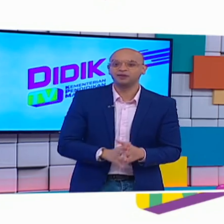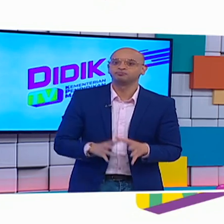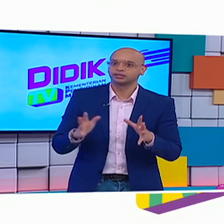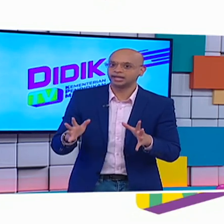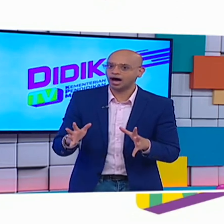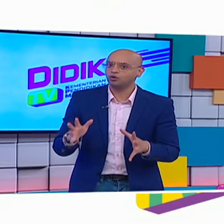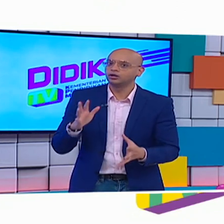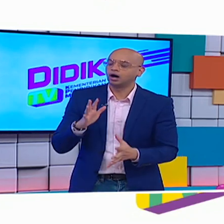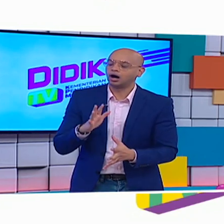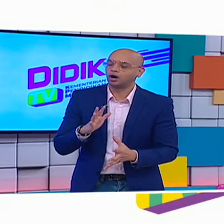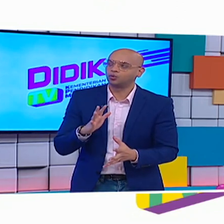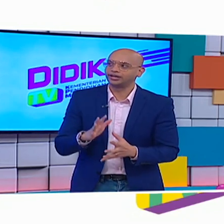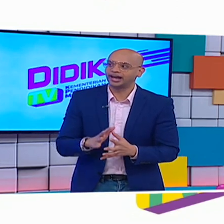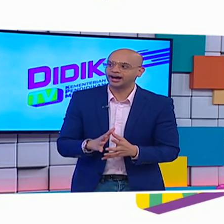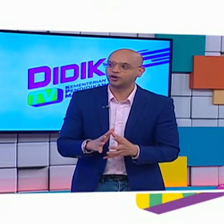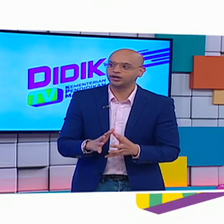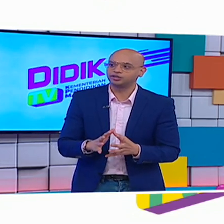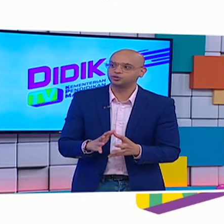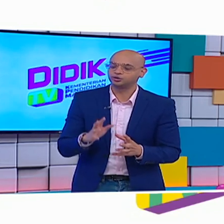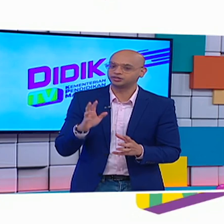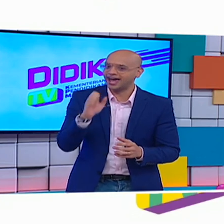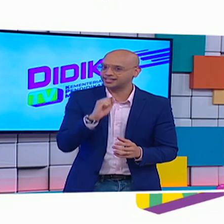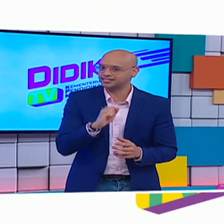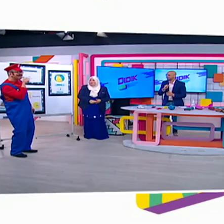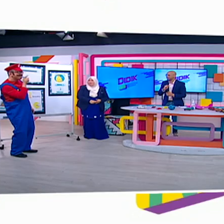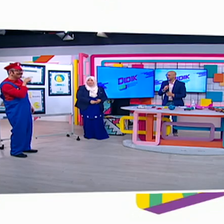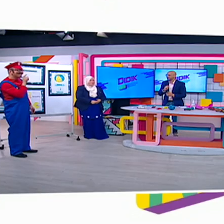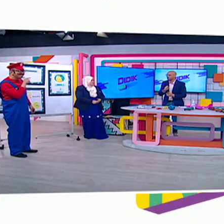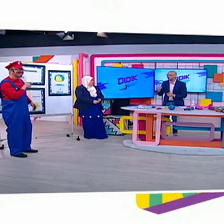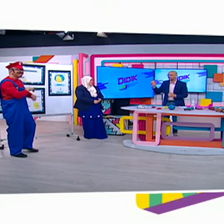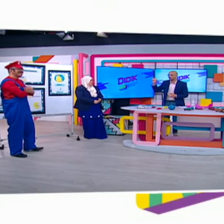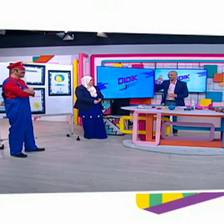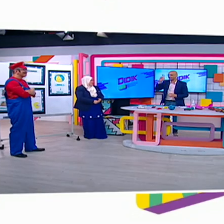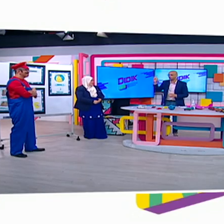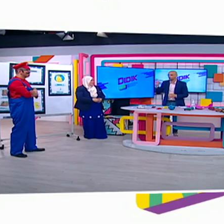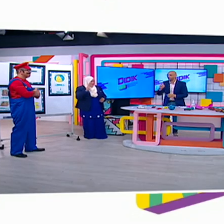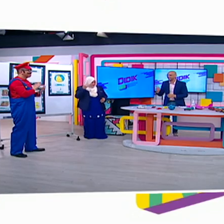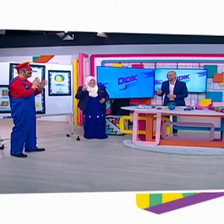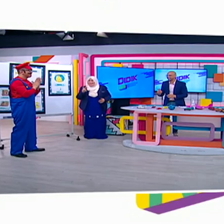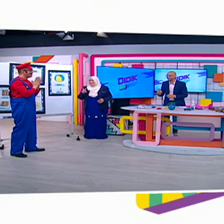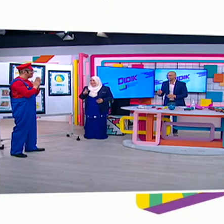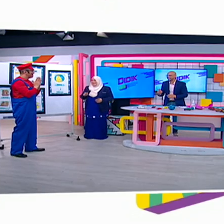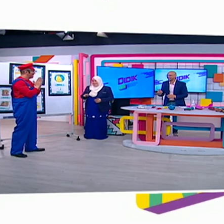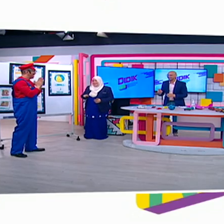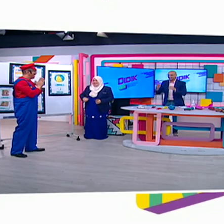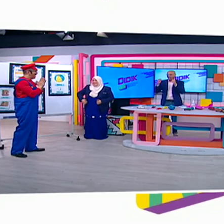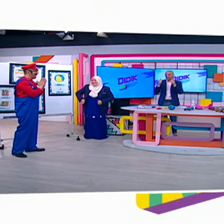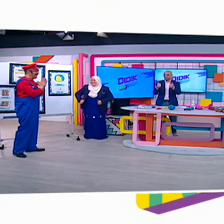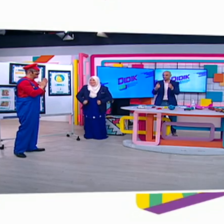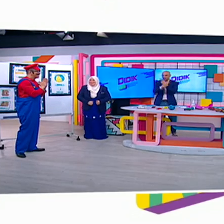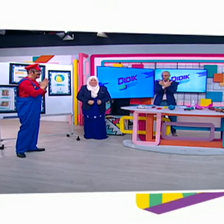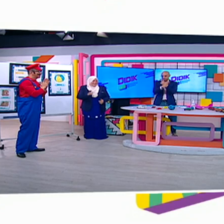ADJ. Now we are going to test everyone. We're going to do a quiz.